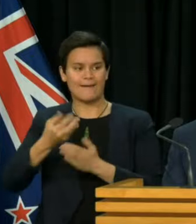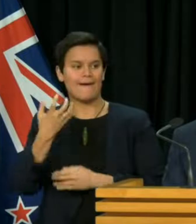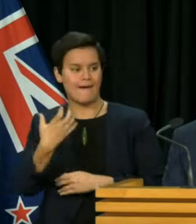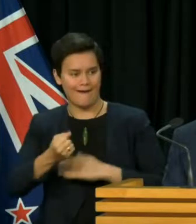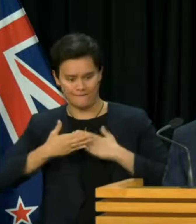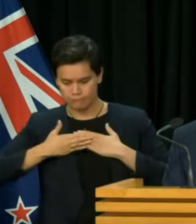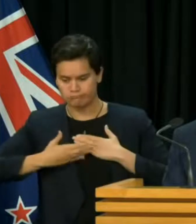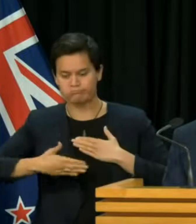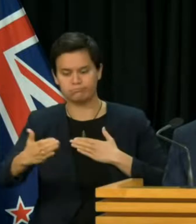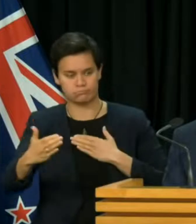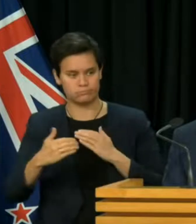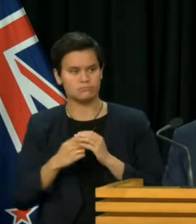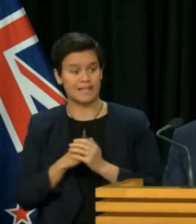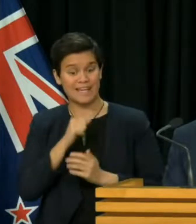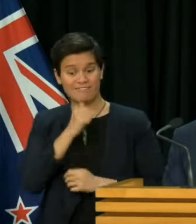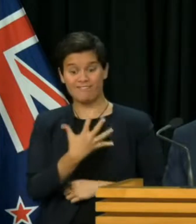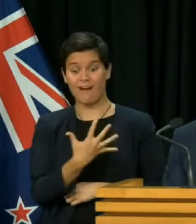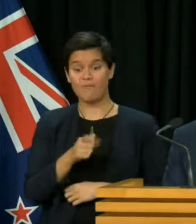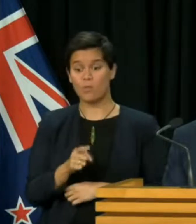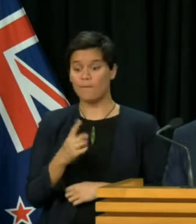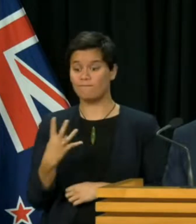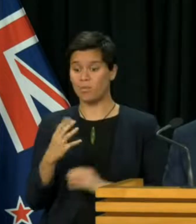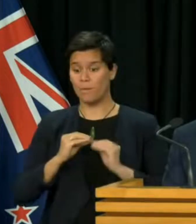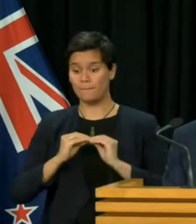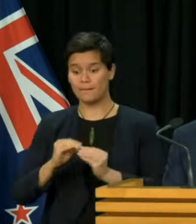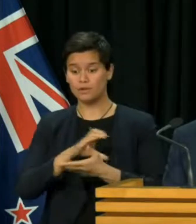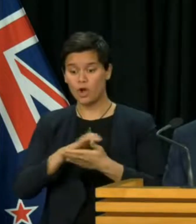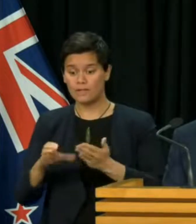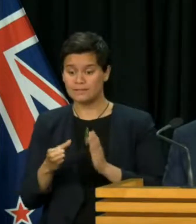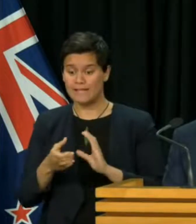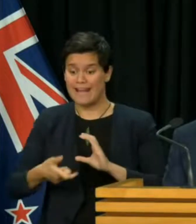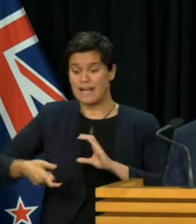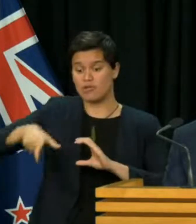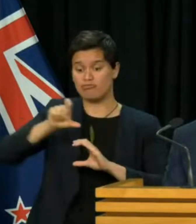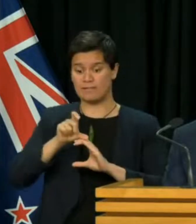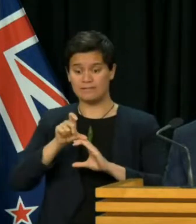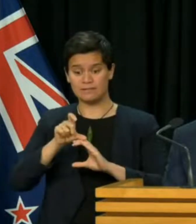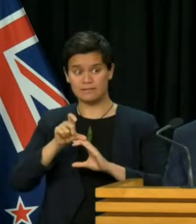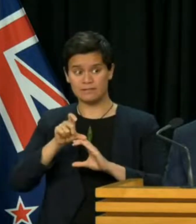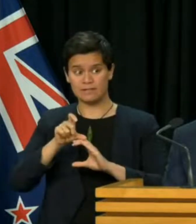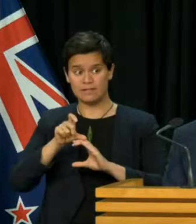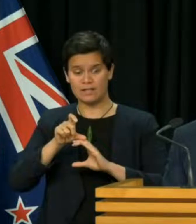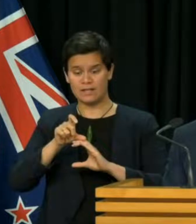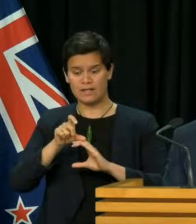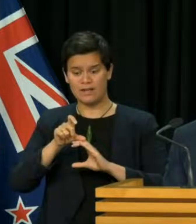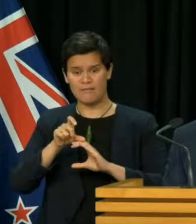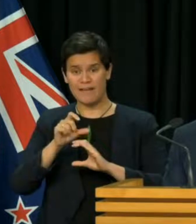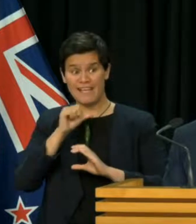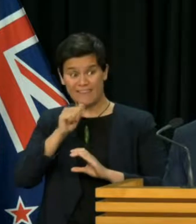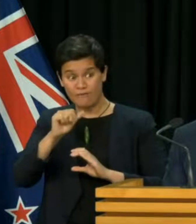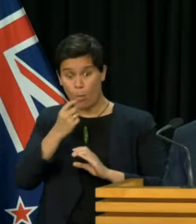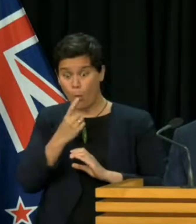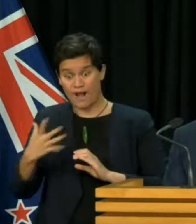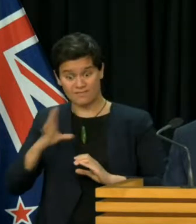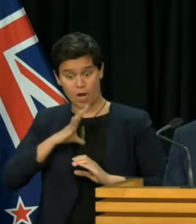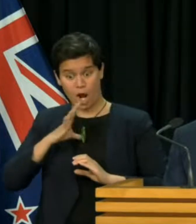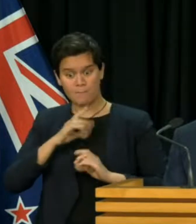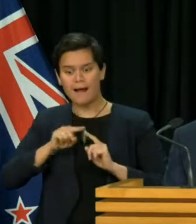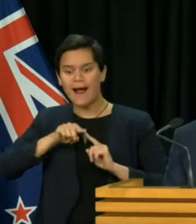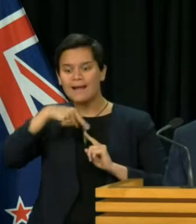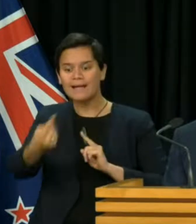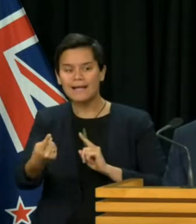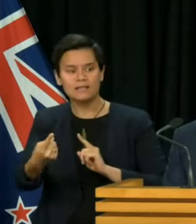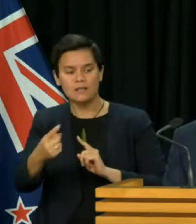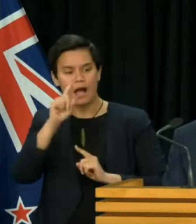not one-off costs. And so making sure that they are not repealed means making sure that they are sustainable in the